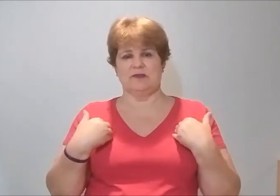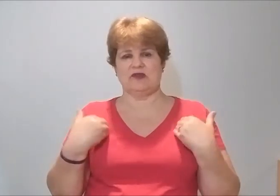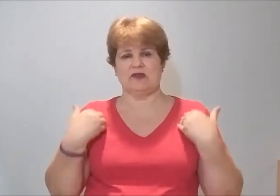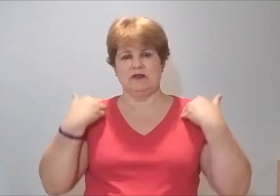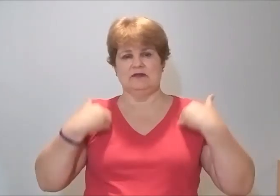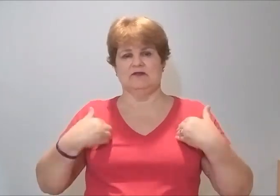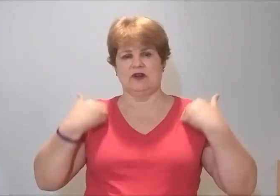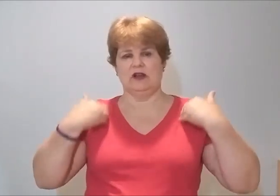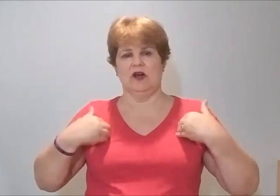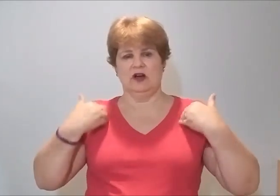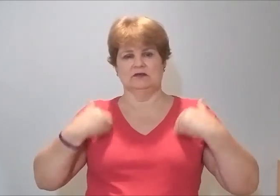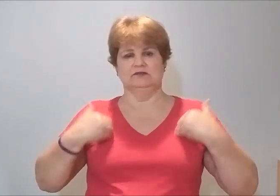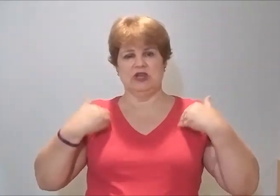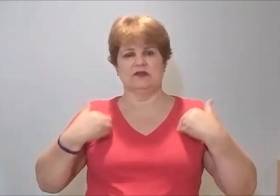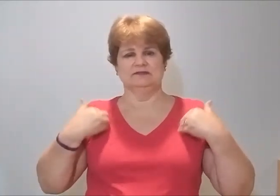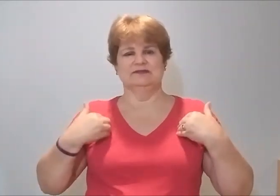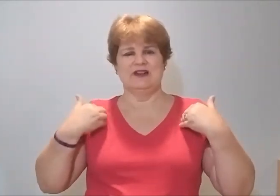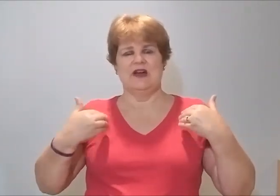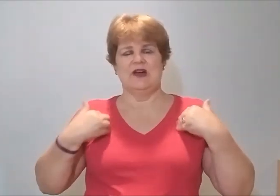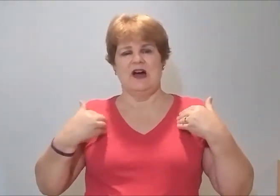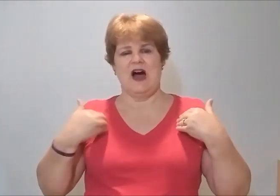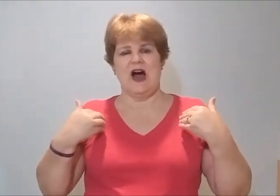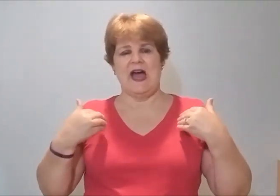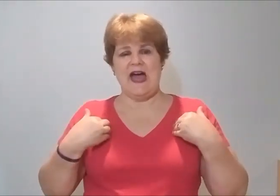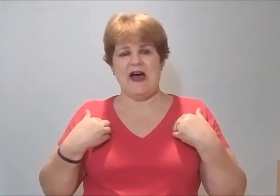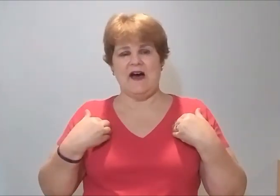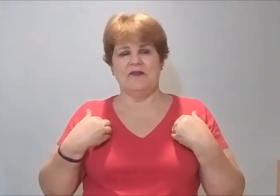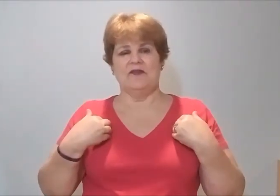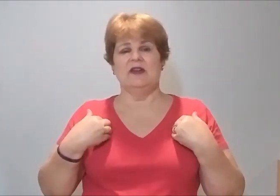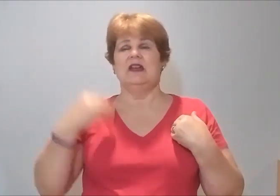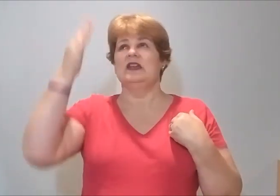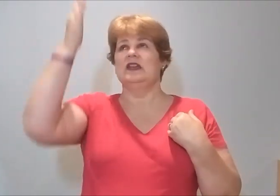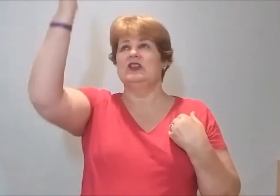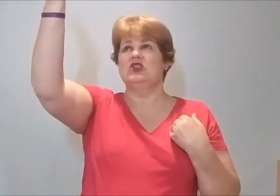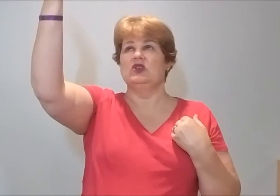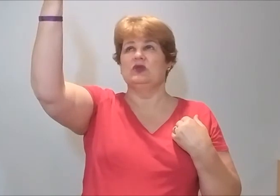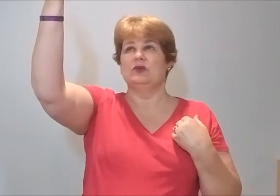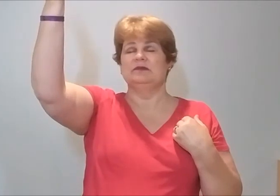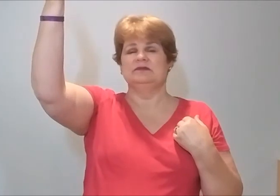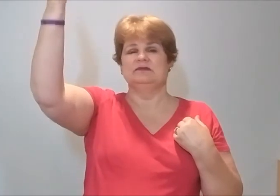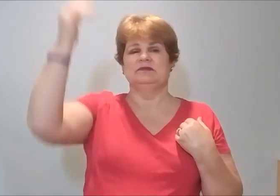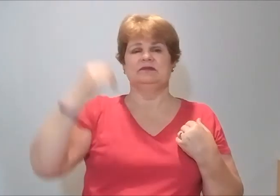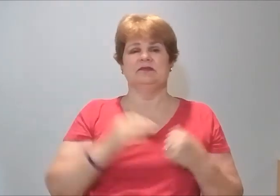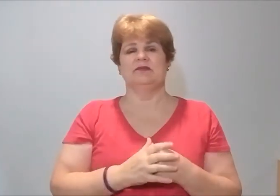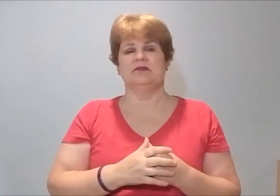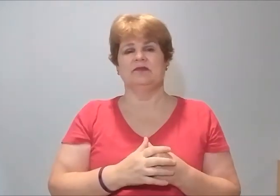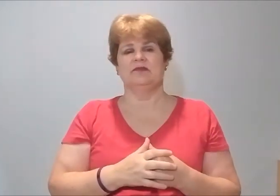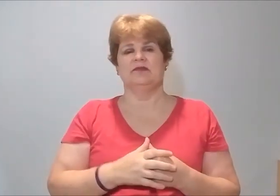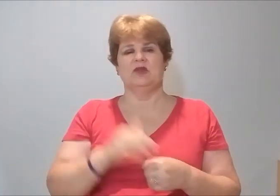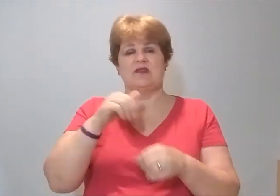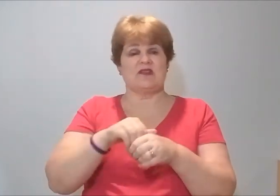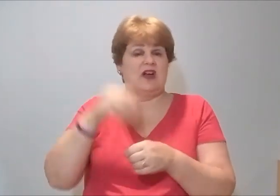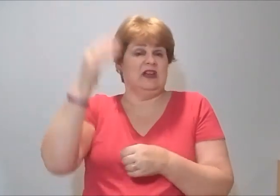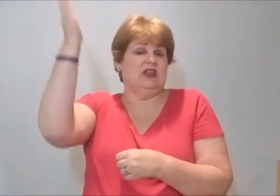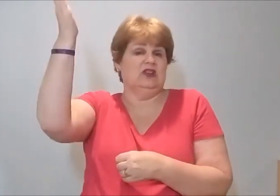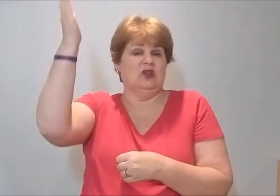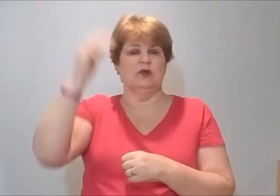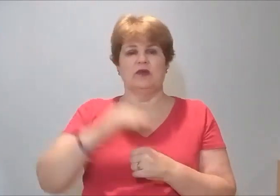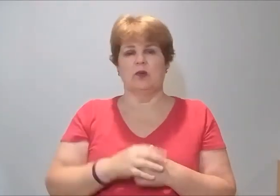fingertips right along here. I have in you. You can sign in you if you want,